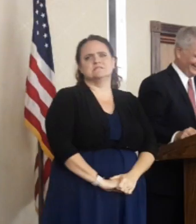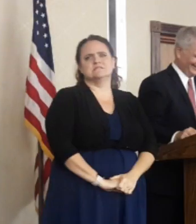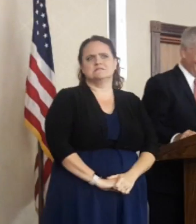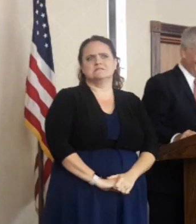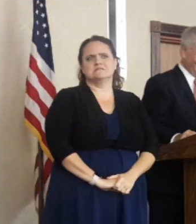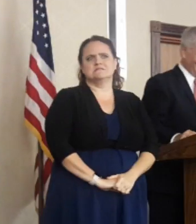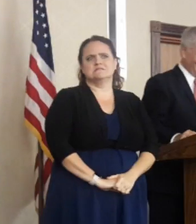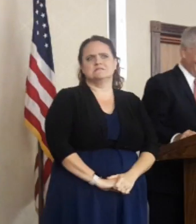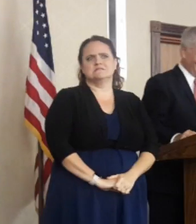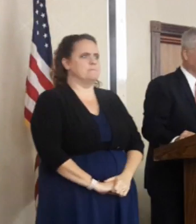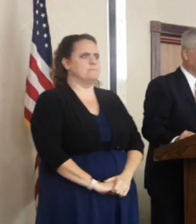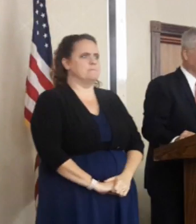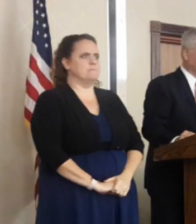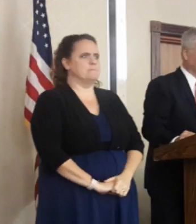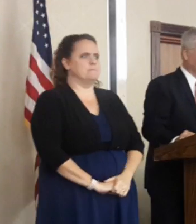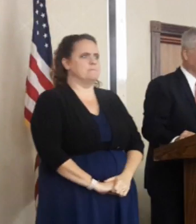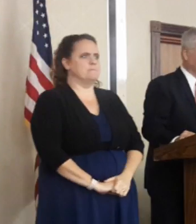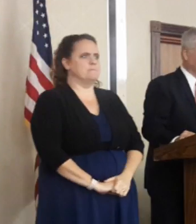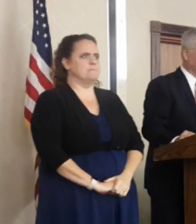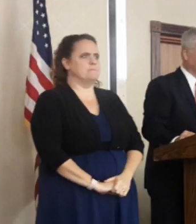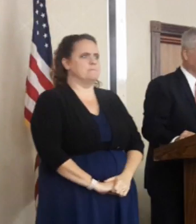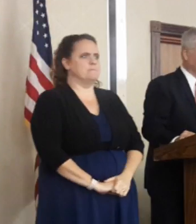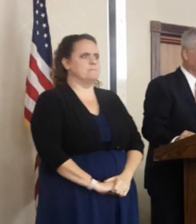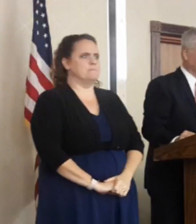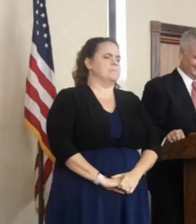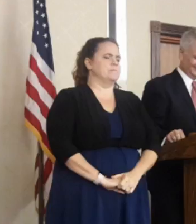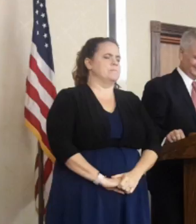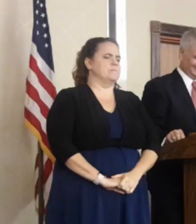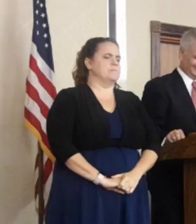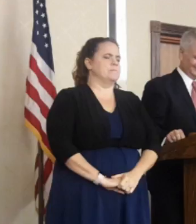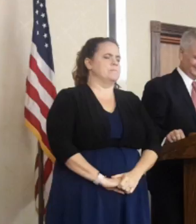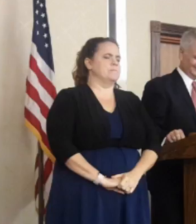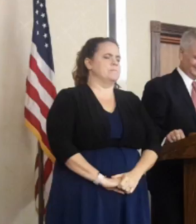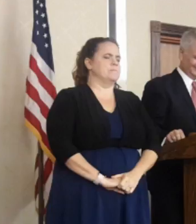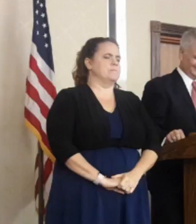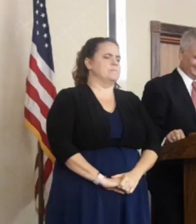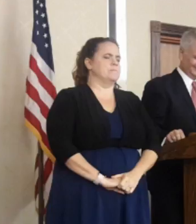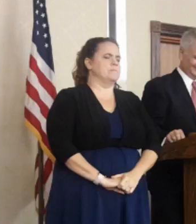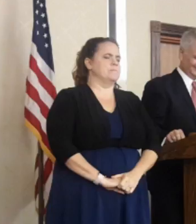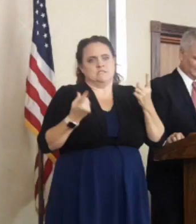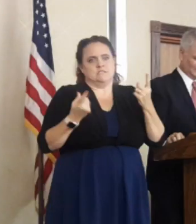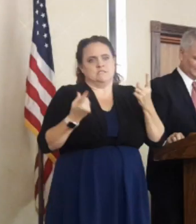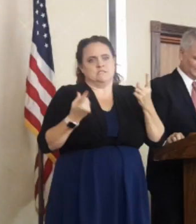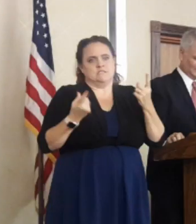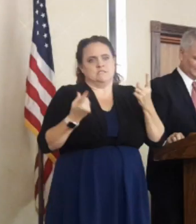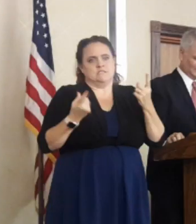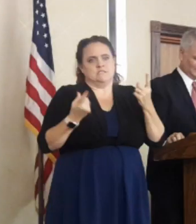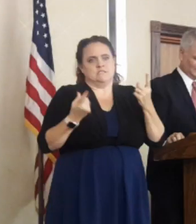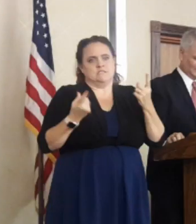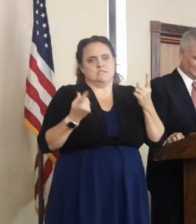It just might behoove somebody to reflect upon that for a minute. Thank you for your time.